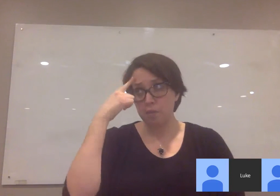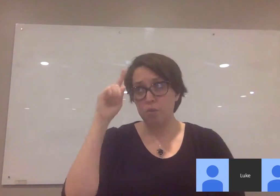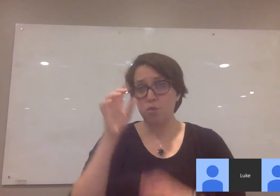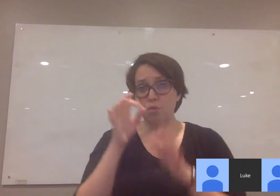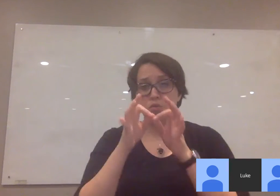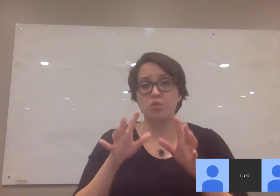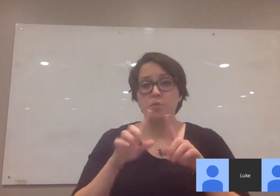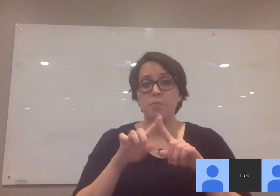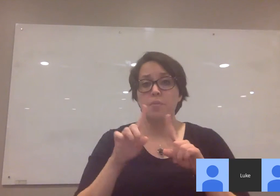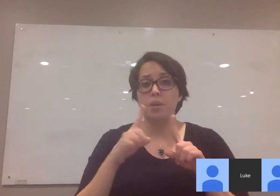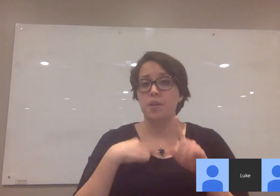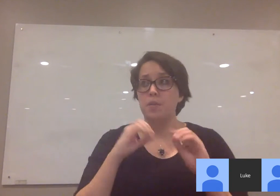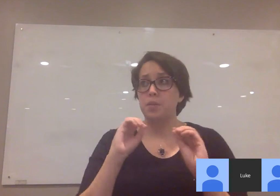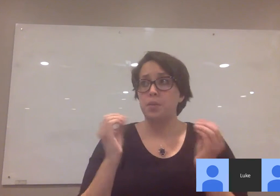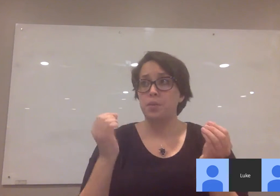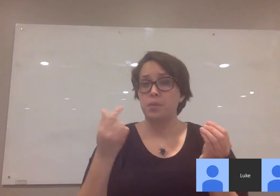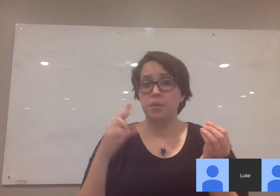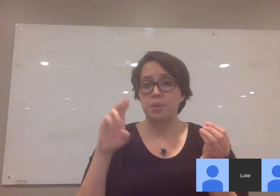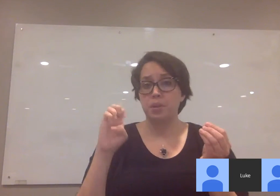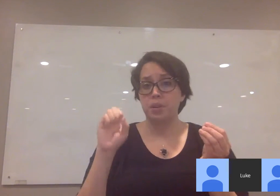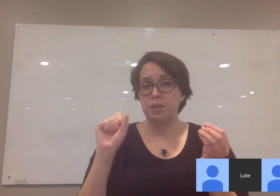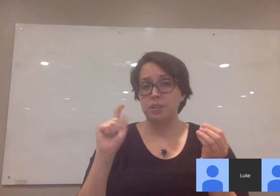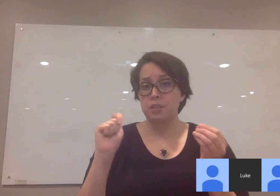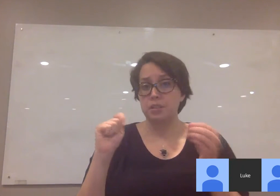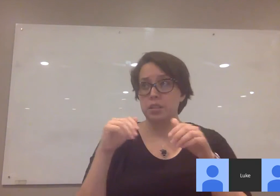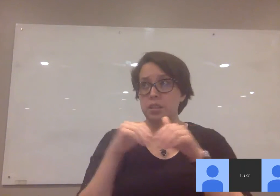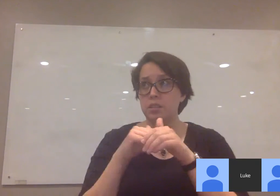guest access to the Wi-Fi.